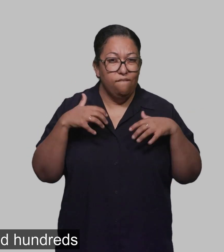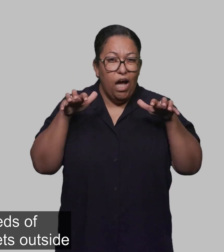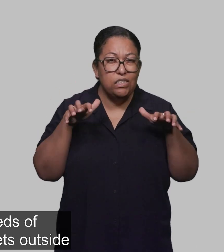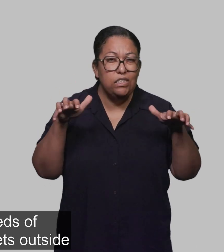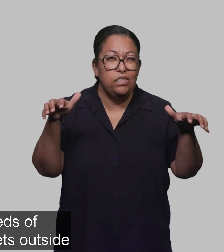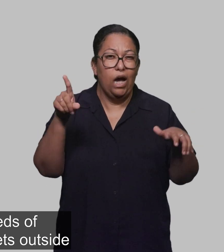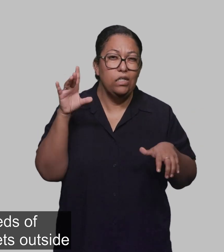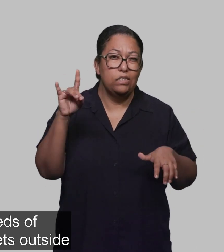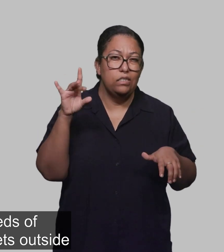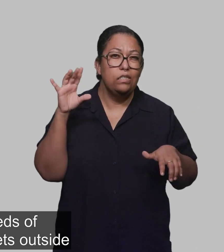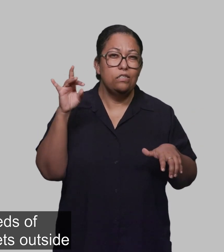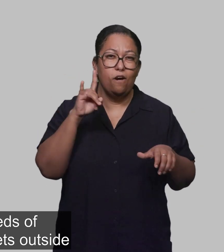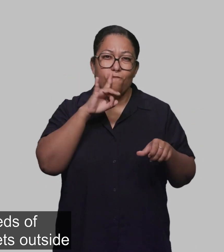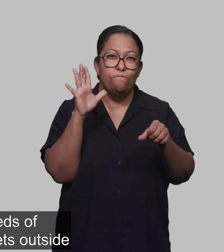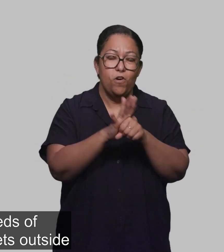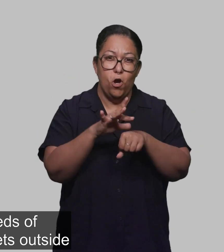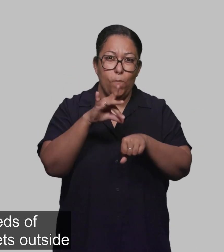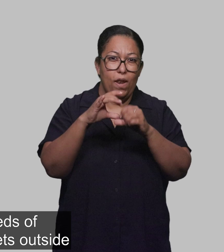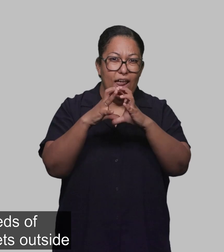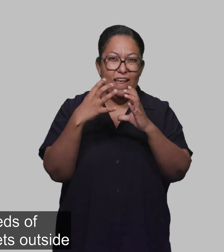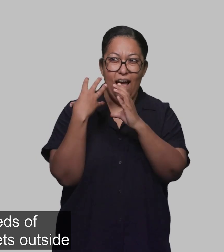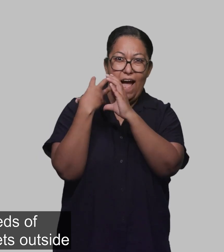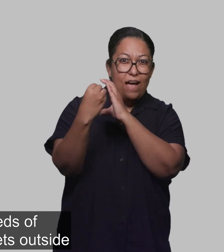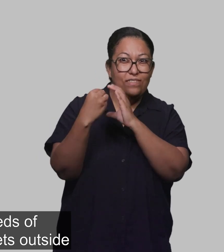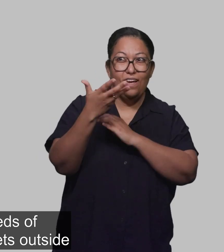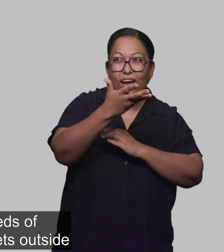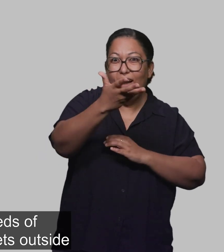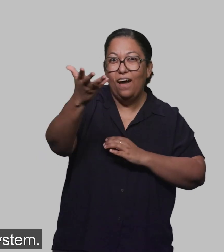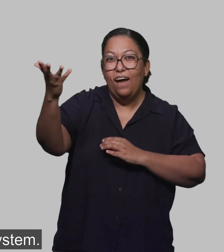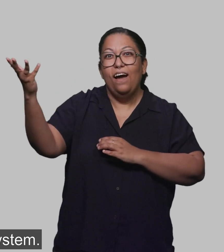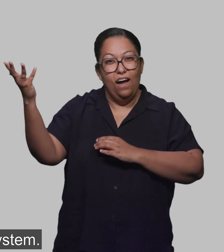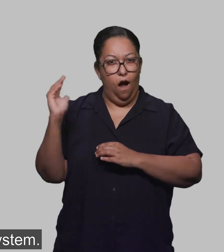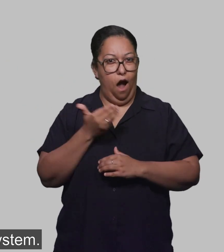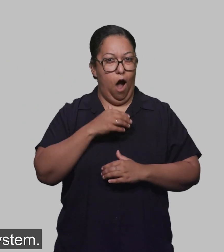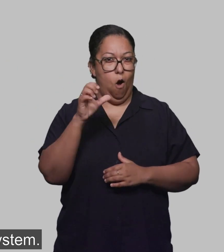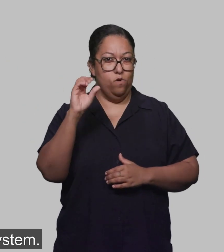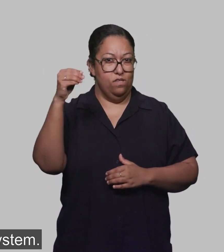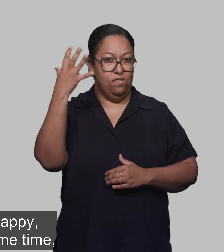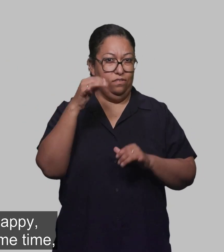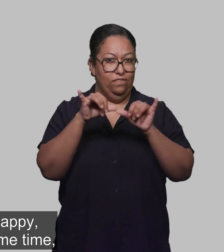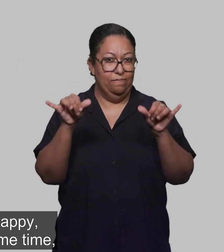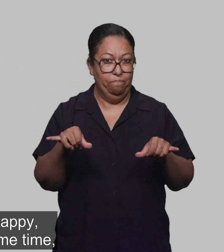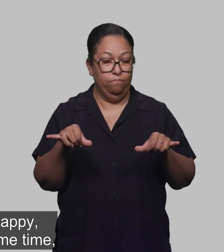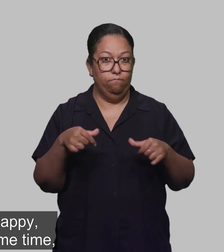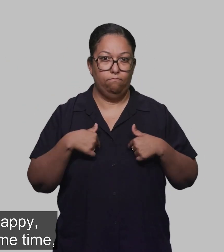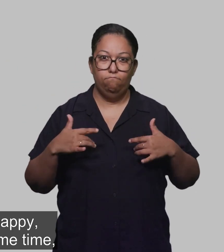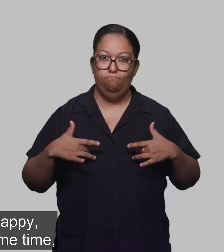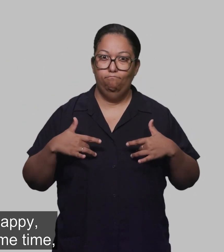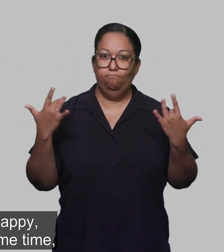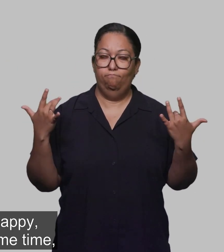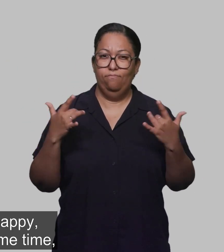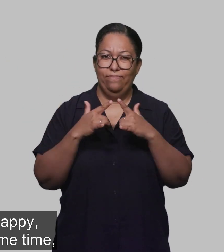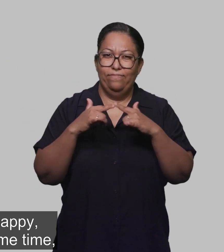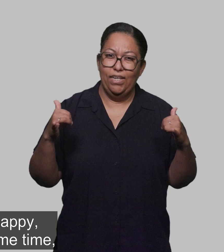and hundreds and hundreds of confirmed planets outside our solar system. I am very happy. And